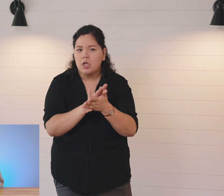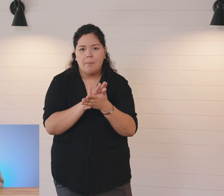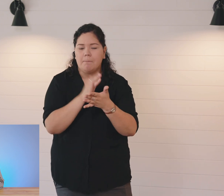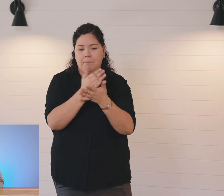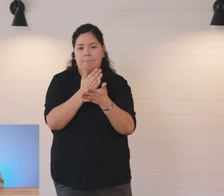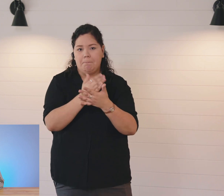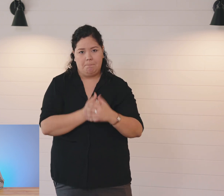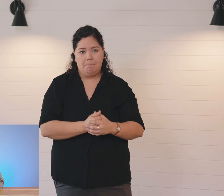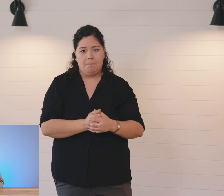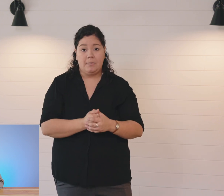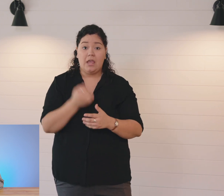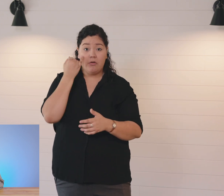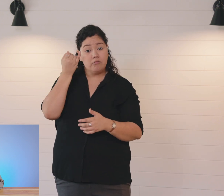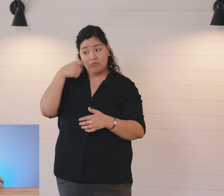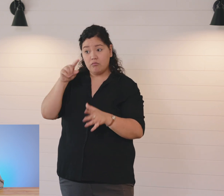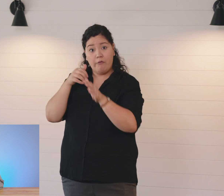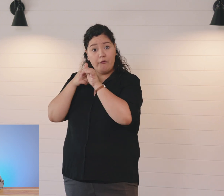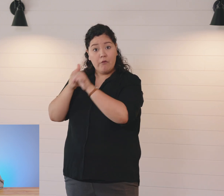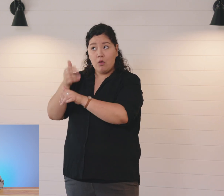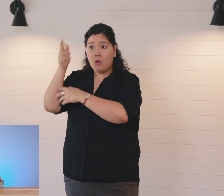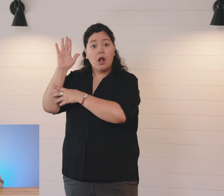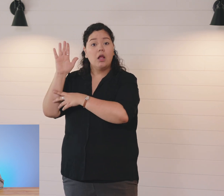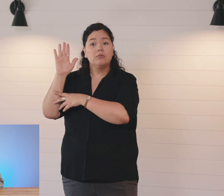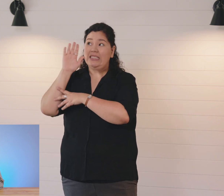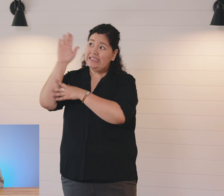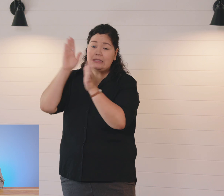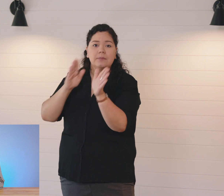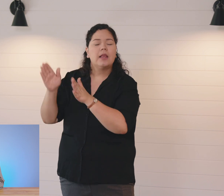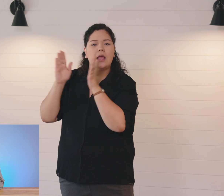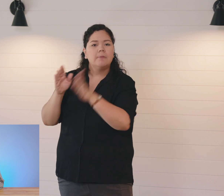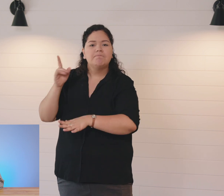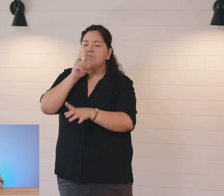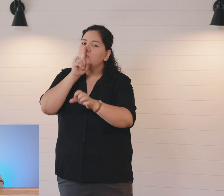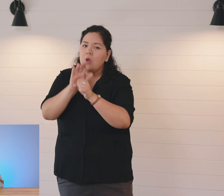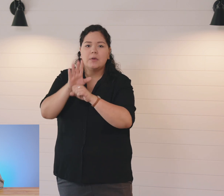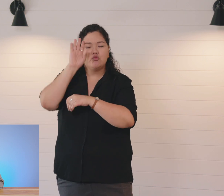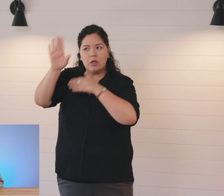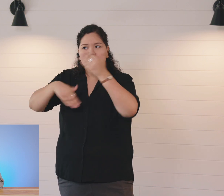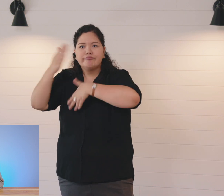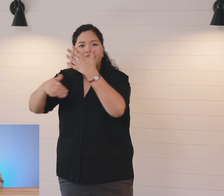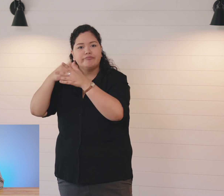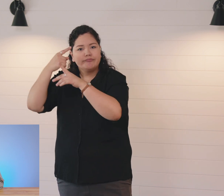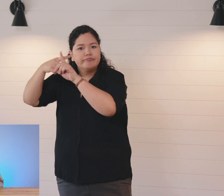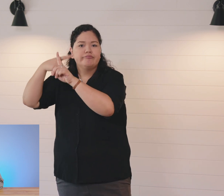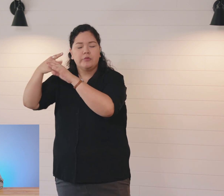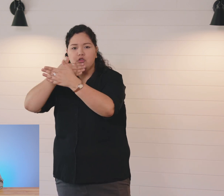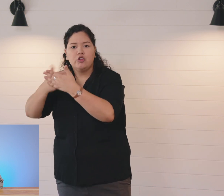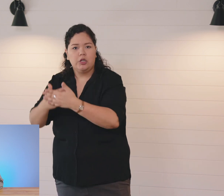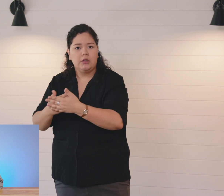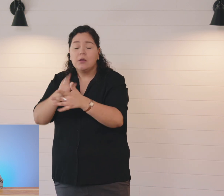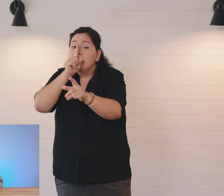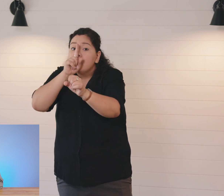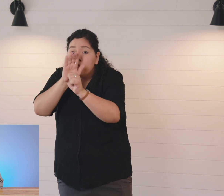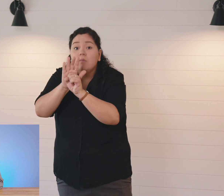plans for your good are guaranteed. It's not just that he's going to use the stuff for good, it's that it's guaranteed that